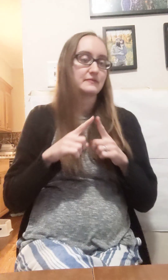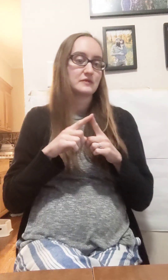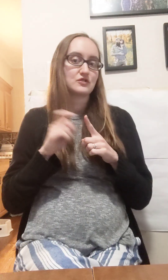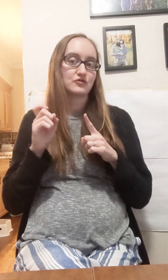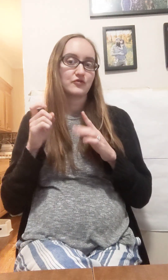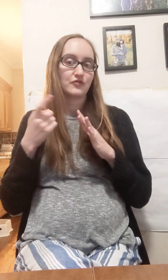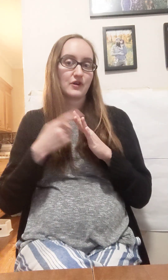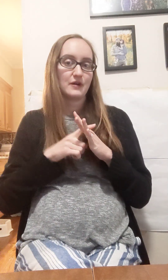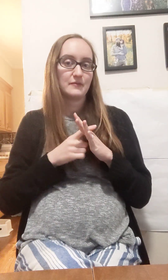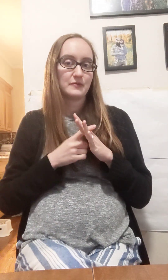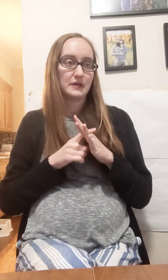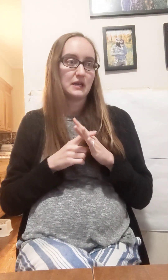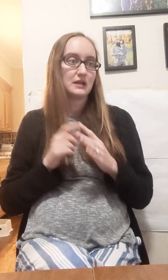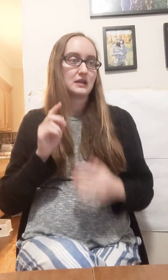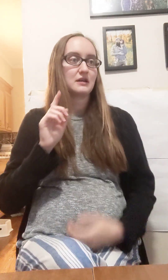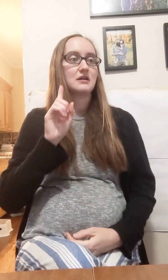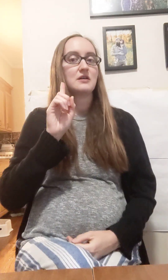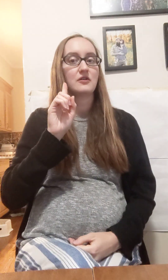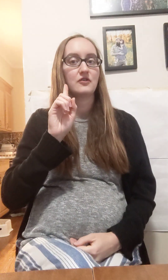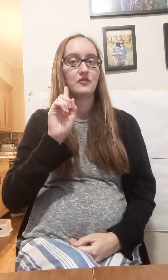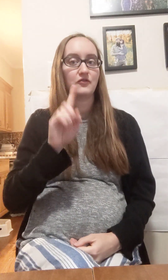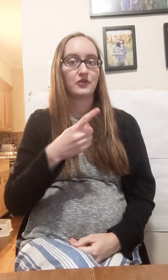so from the beginning, 1